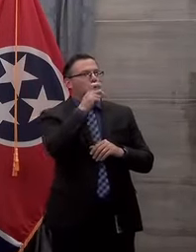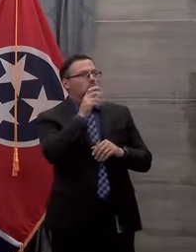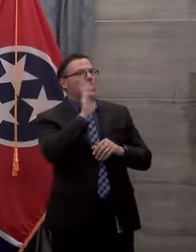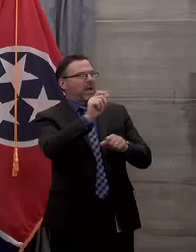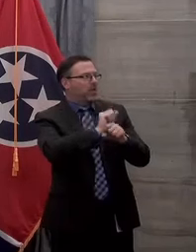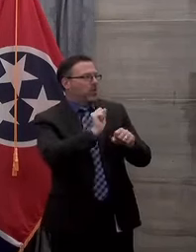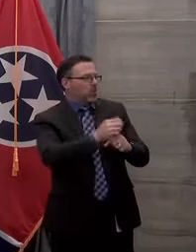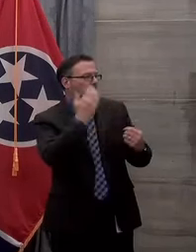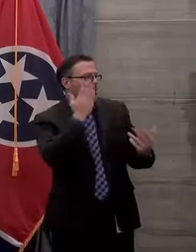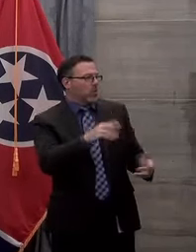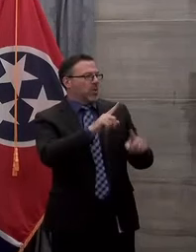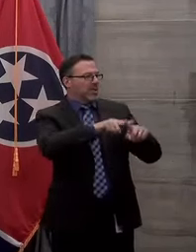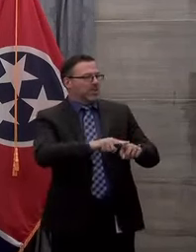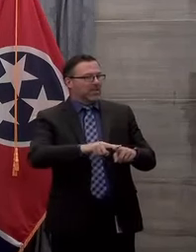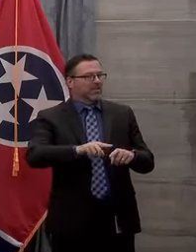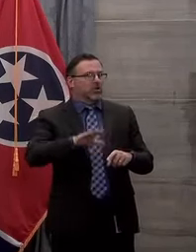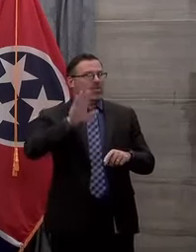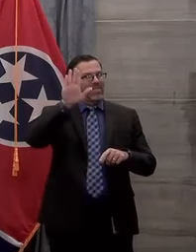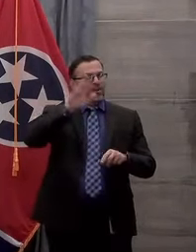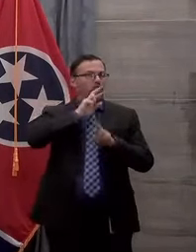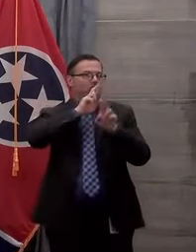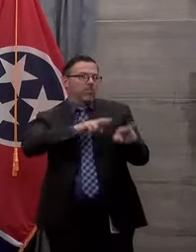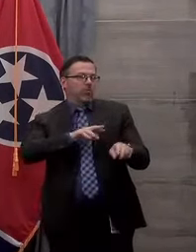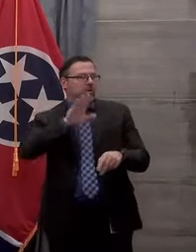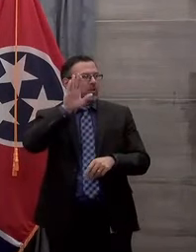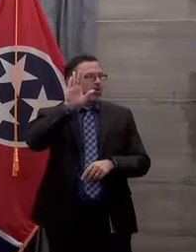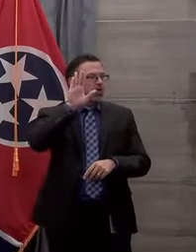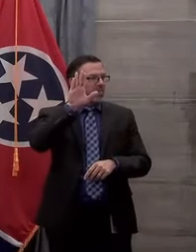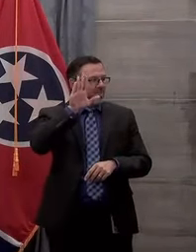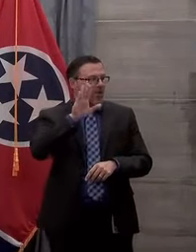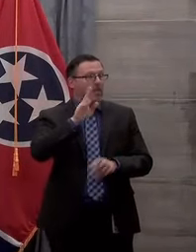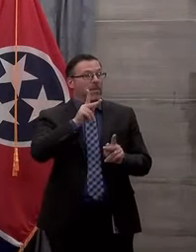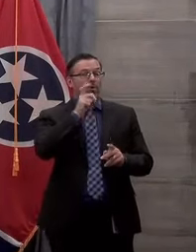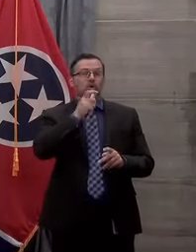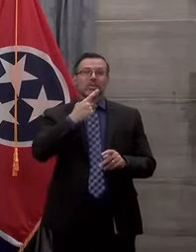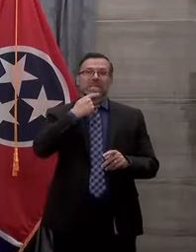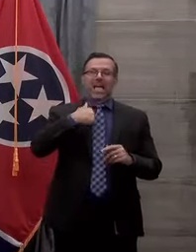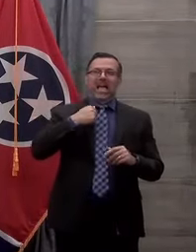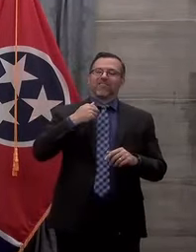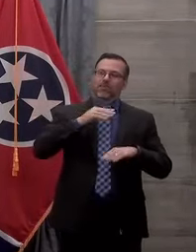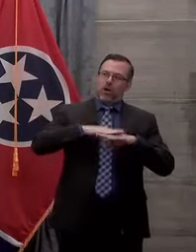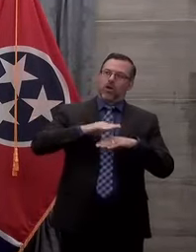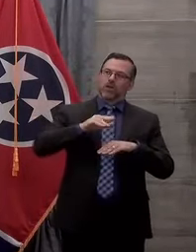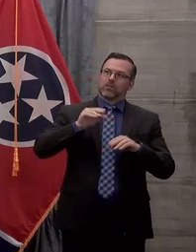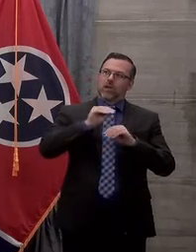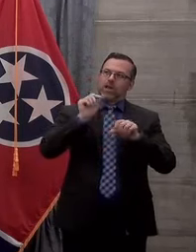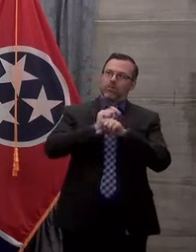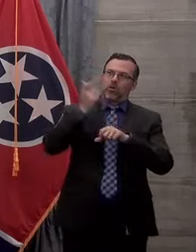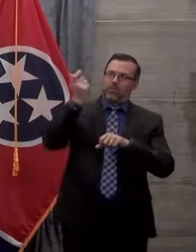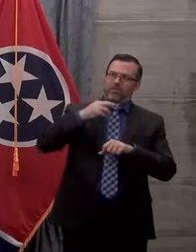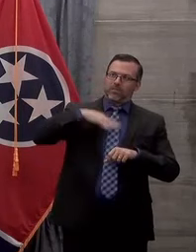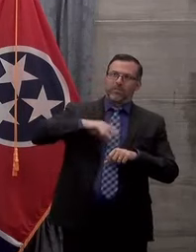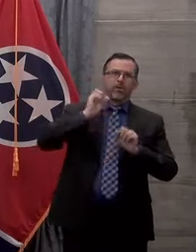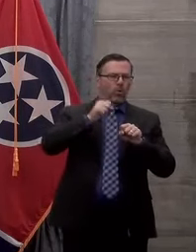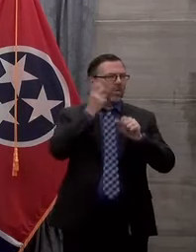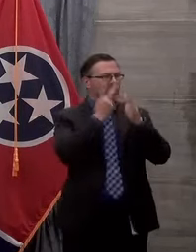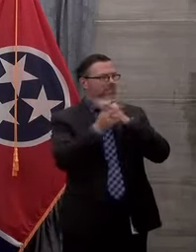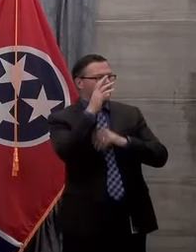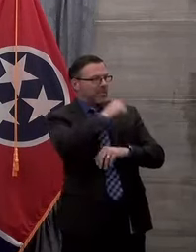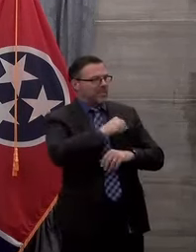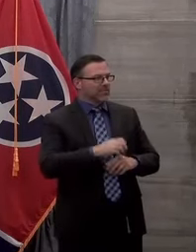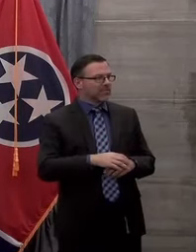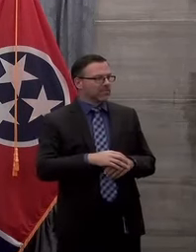But a lot of that depends on their reporting or their claiming unemployment. But we certainly can make some projections there. There